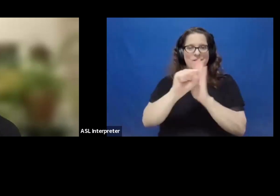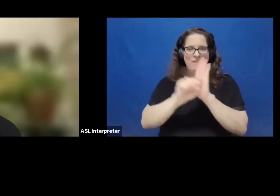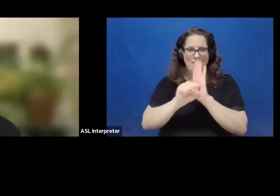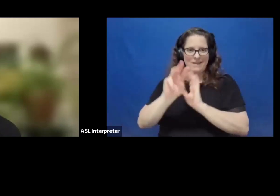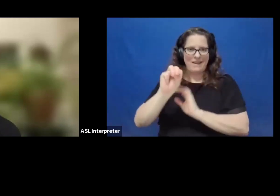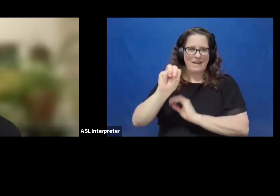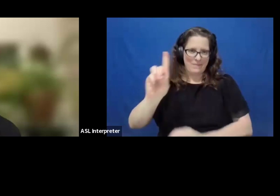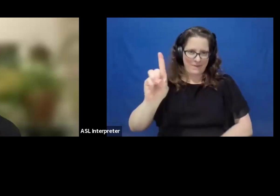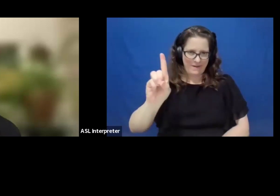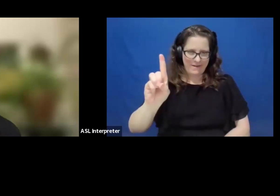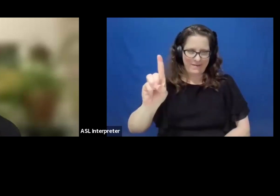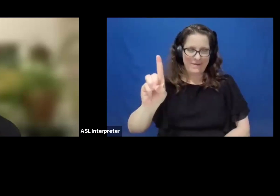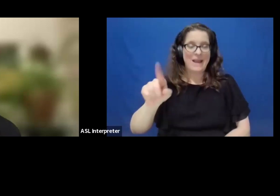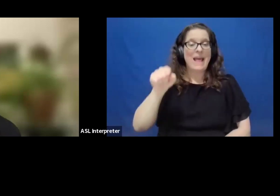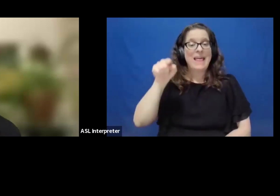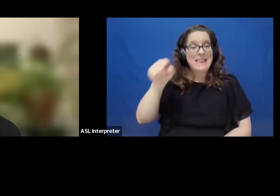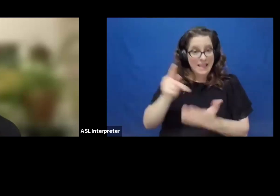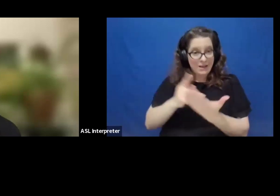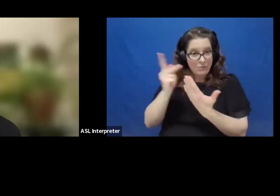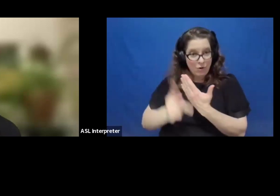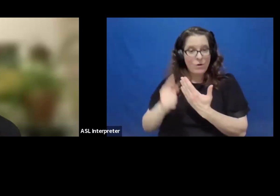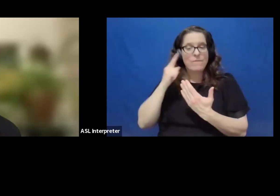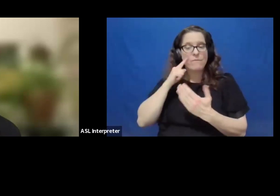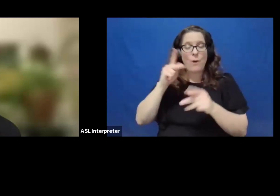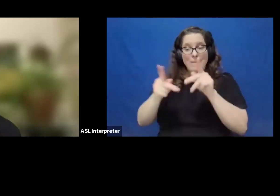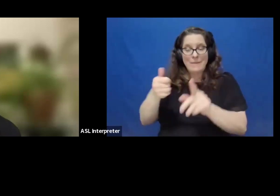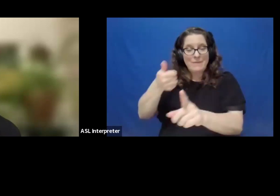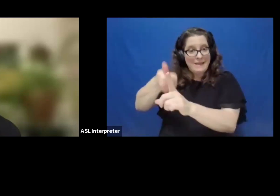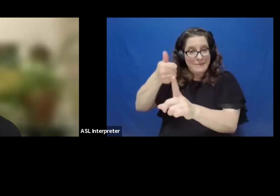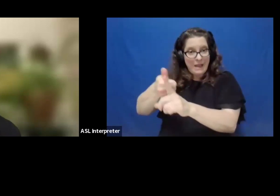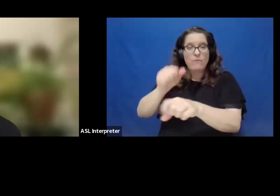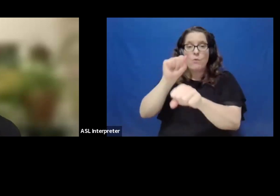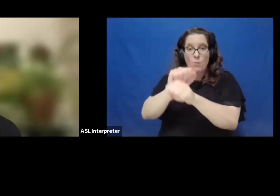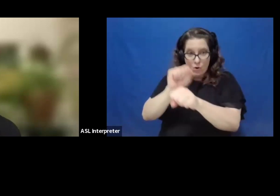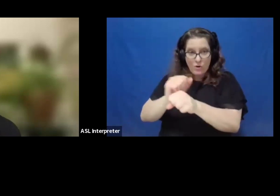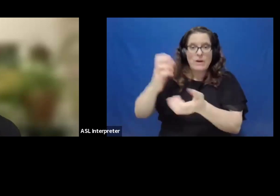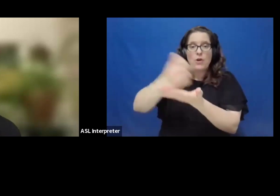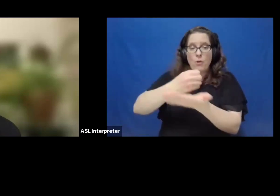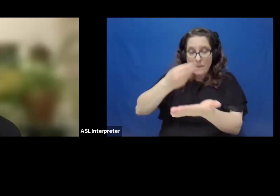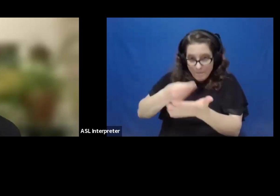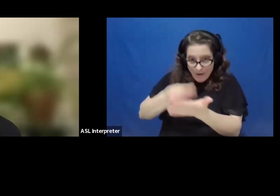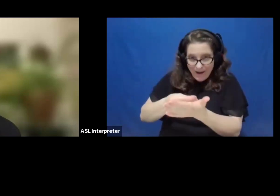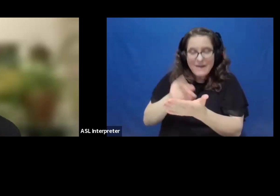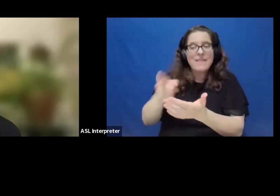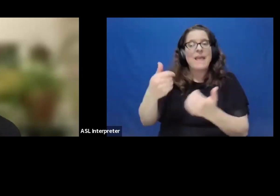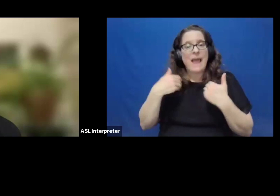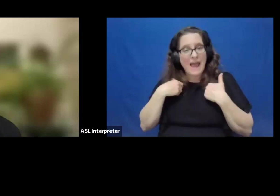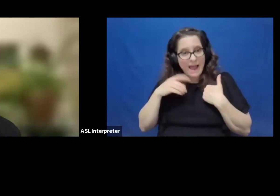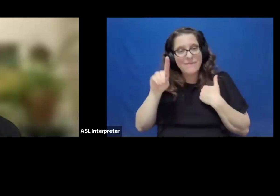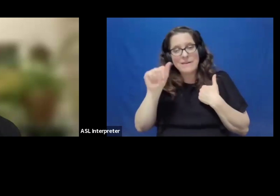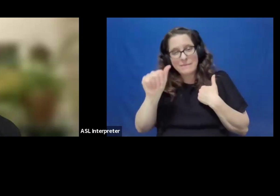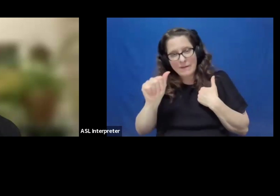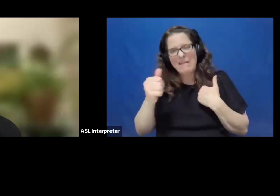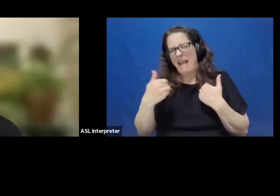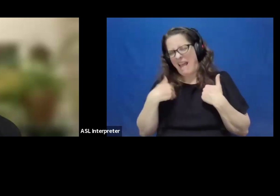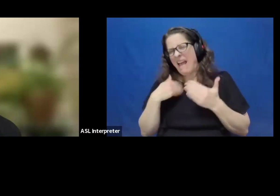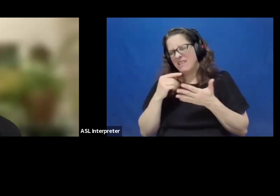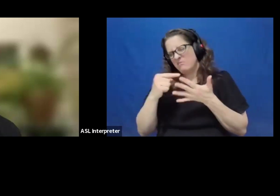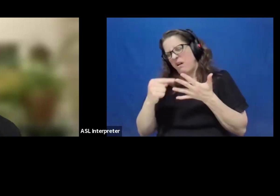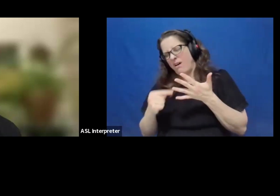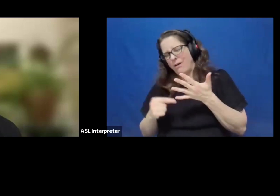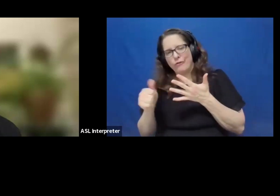people who are working for pay, have a disability, meet a few other conditions, but